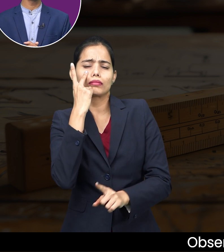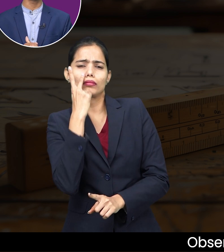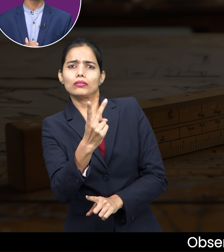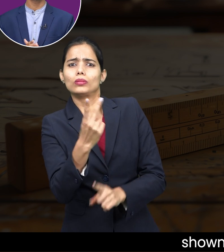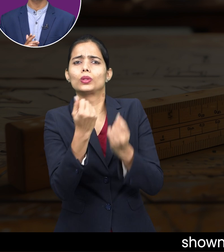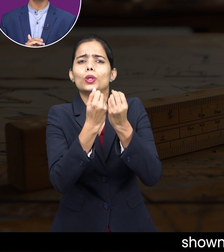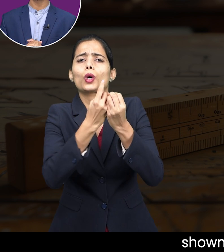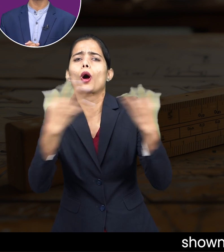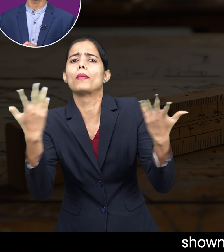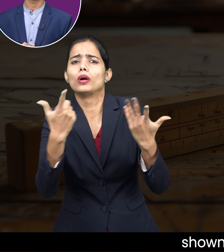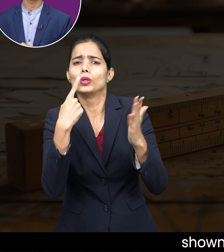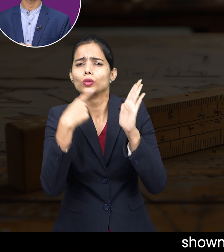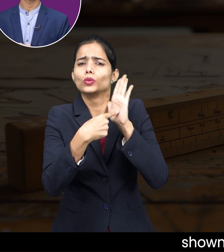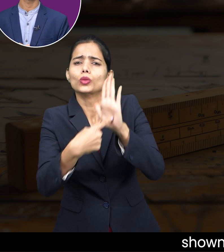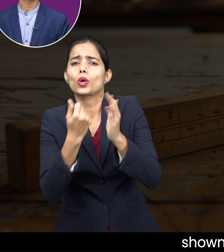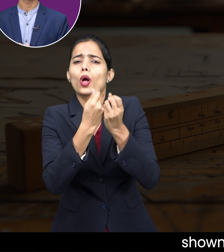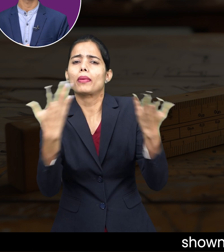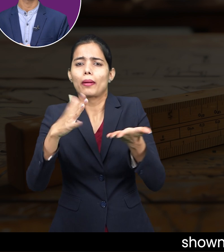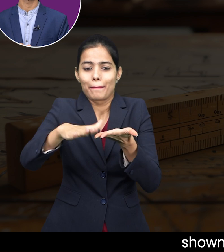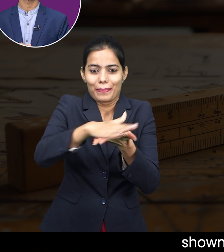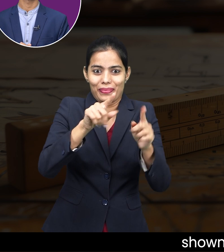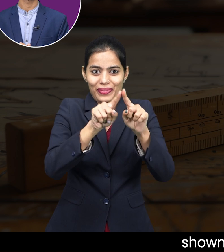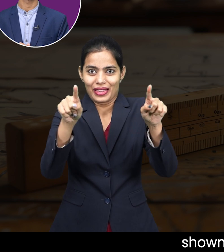Observe the figures shown on the screen.